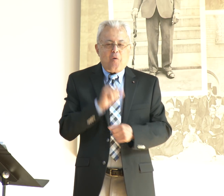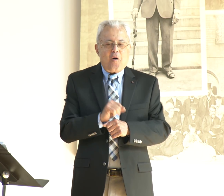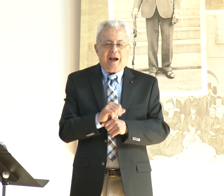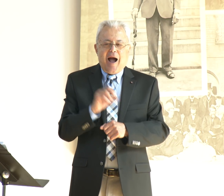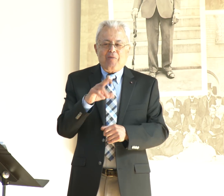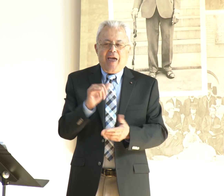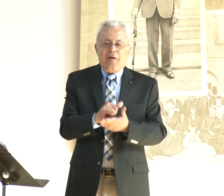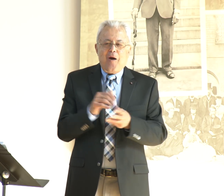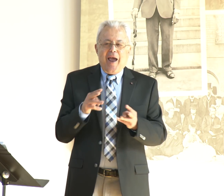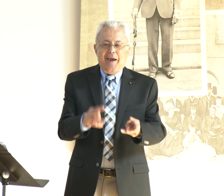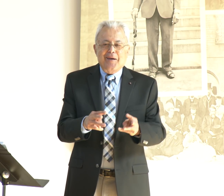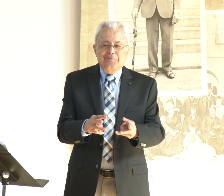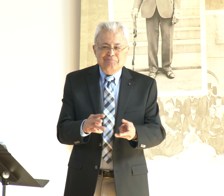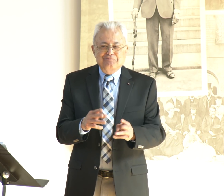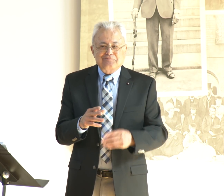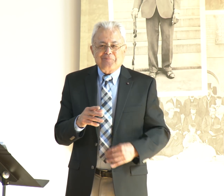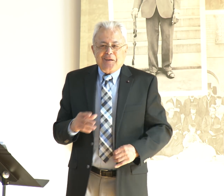but nope, nope. It didn't work out that way.